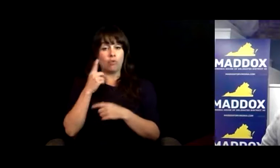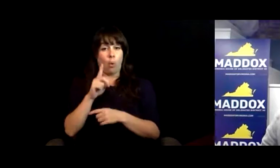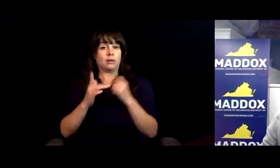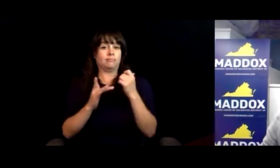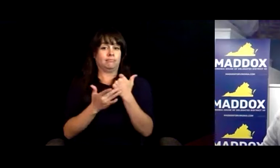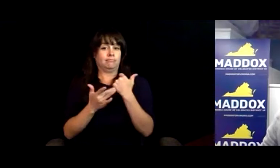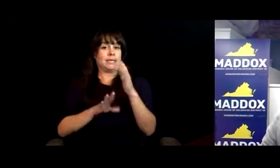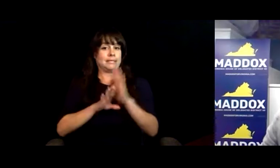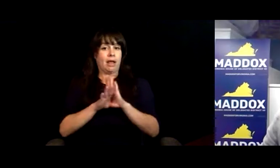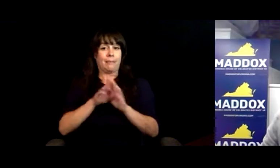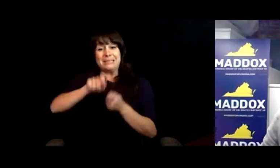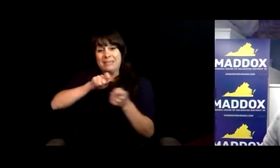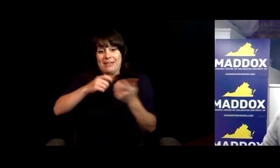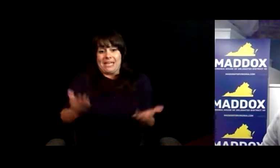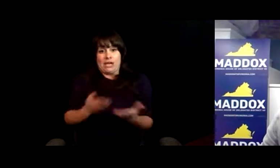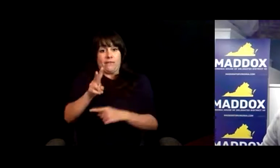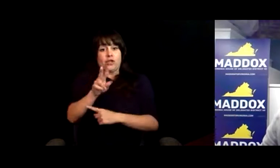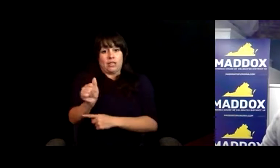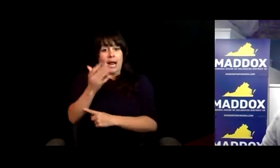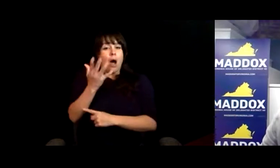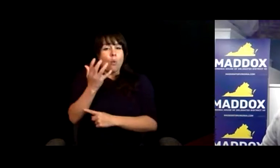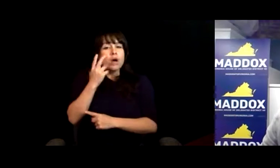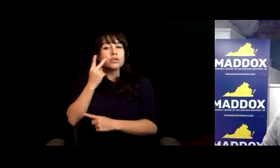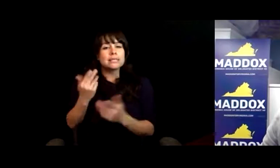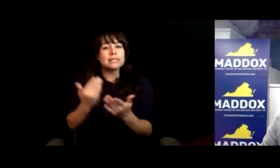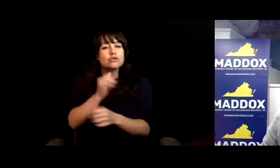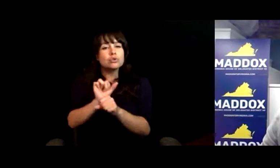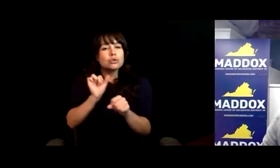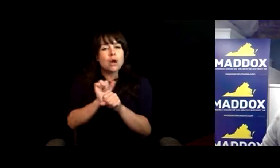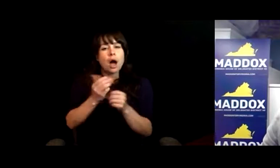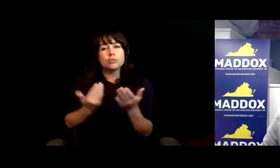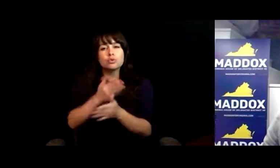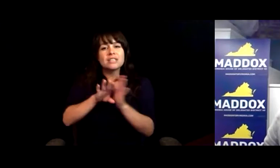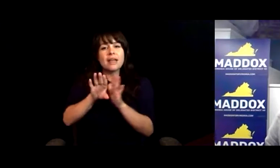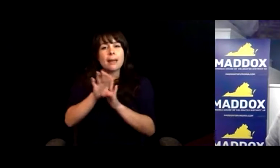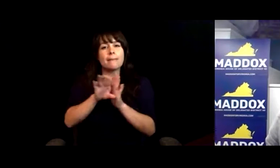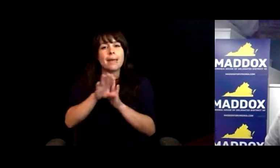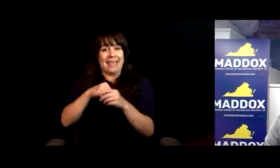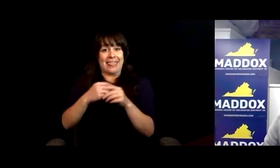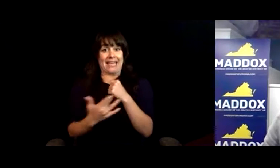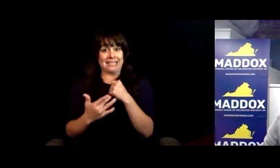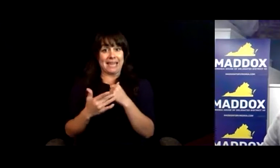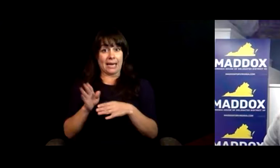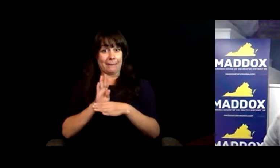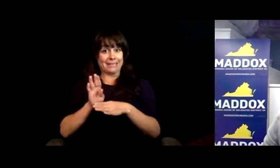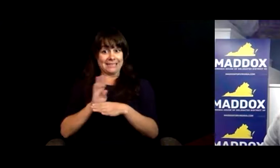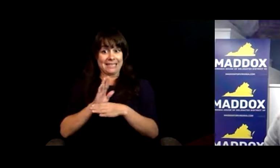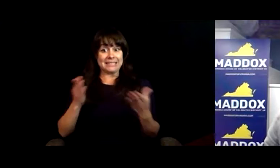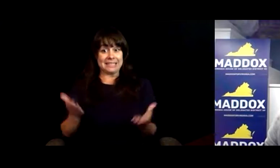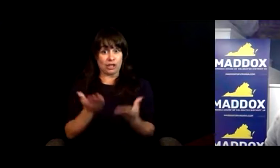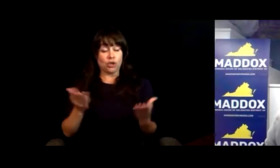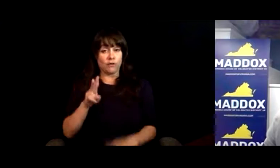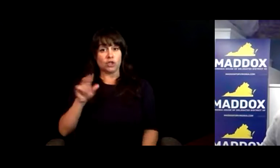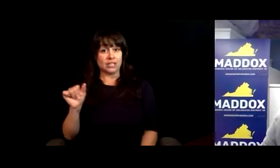specifically in Virginia. I'd like to see those new jobs come online in Virginia in the tech sector, which is huge here in this state. But I think